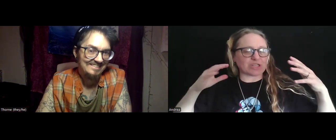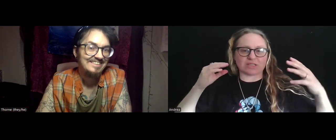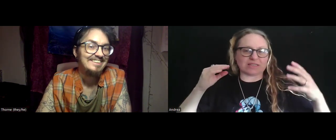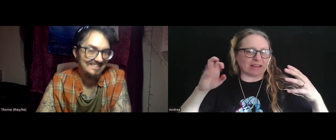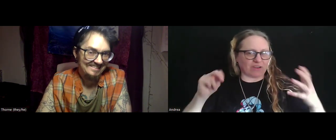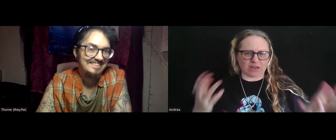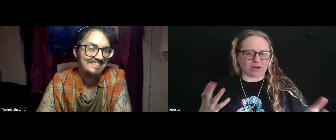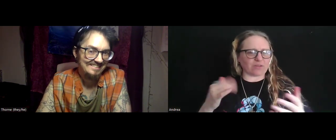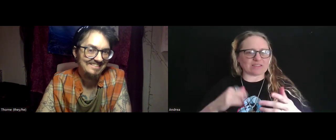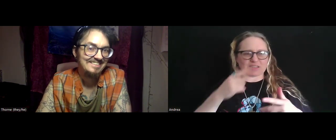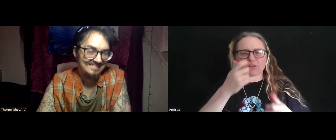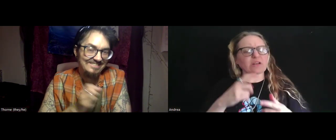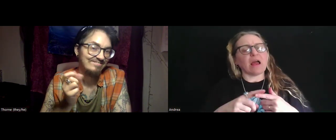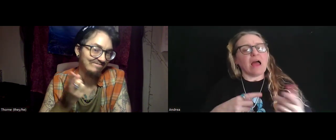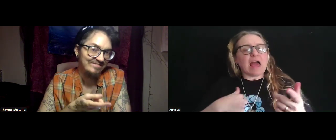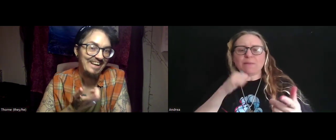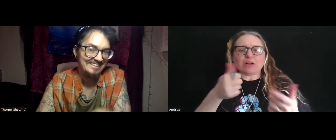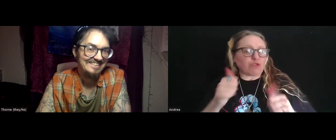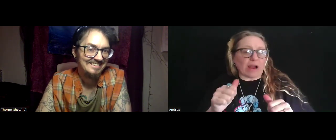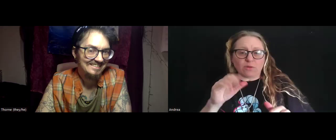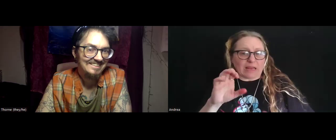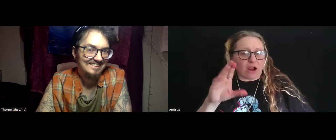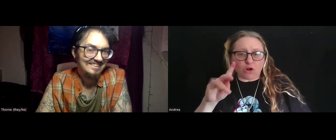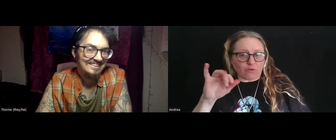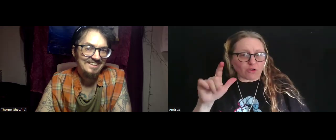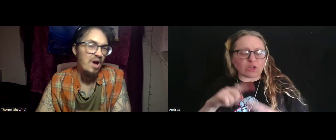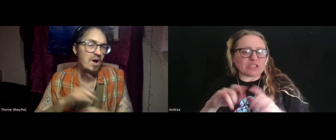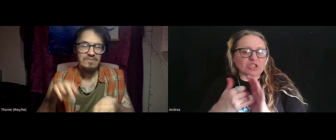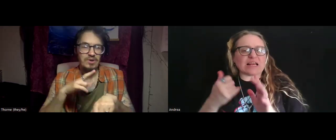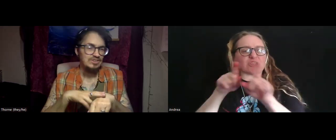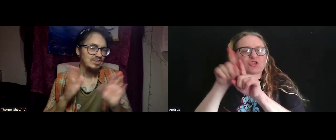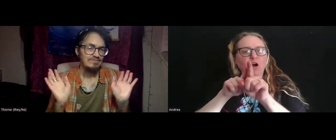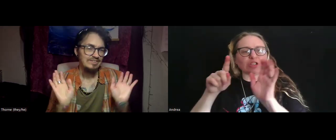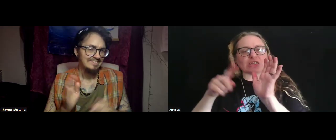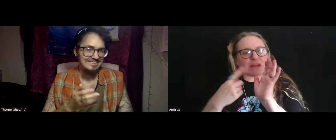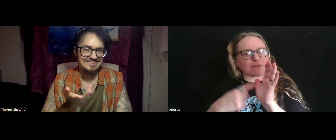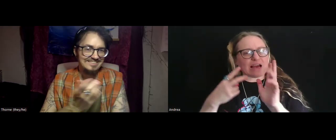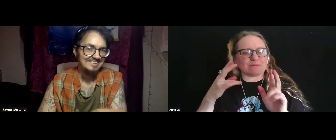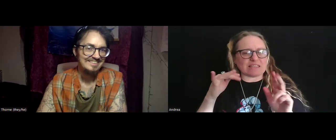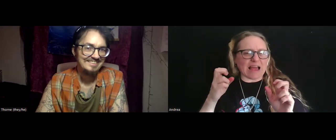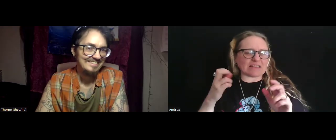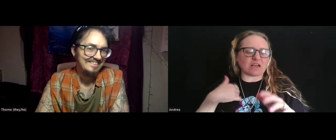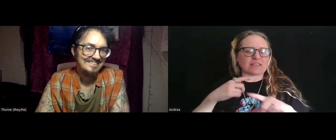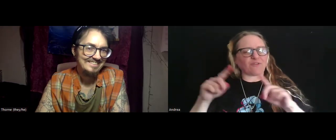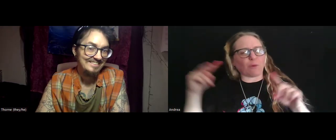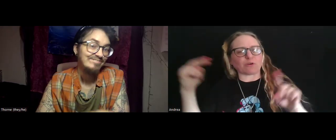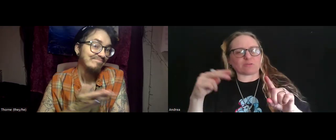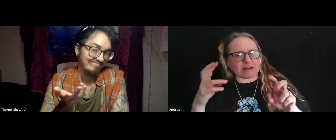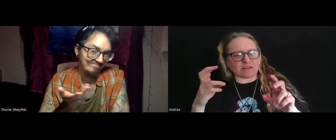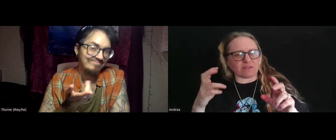vibrations even, that's just interesting. And I'm not trying to be controversial. It's just that astrology sometimes has a different perspective